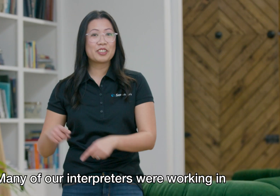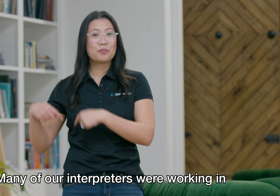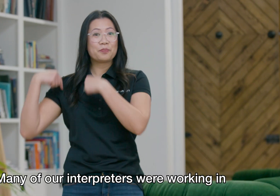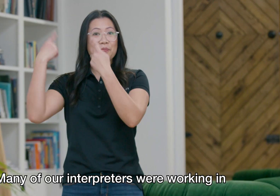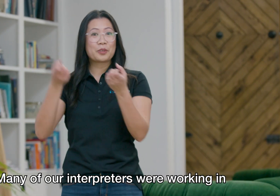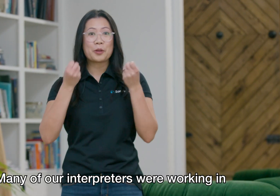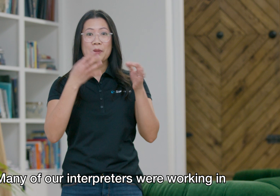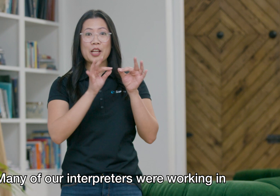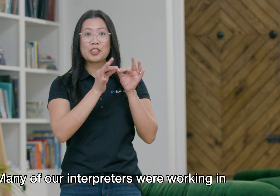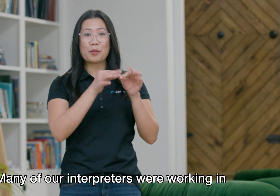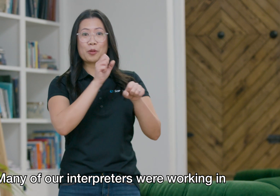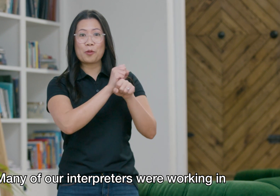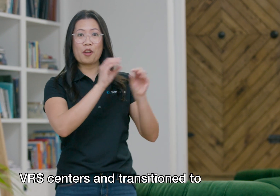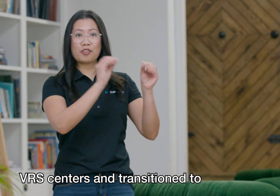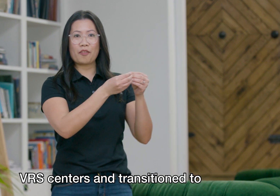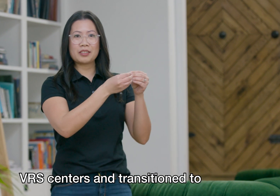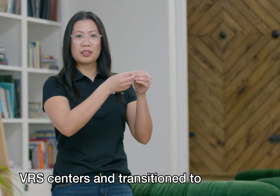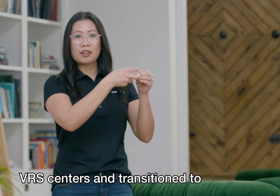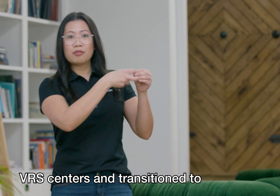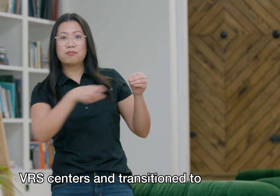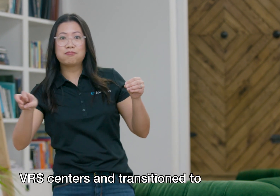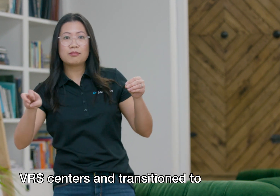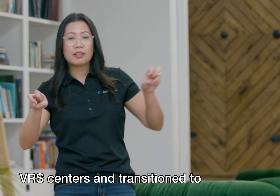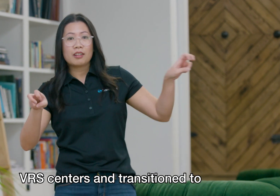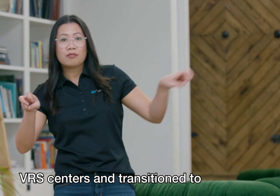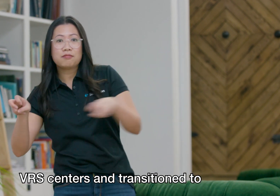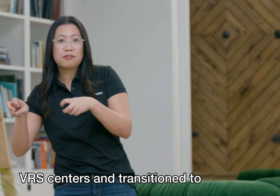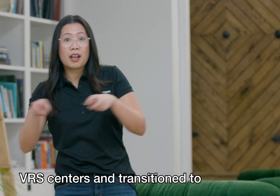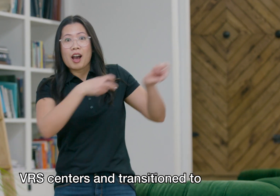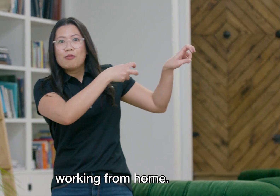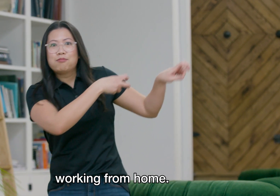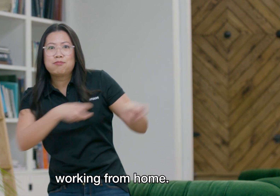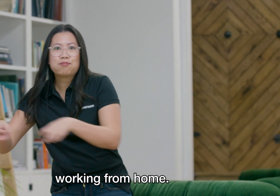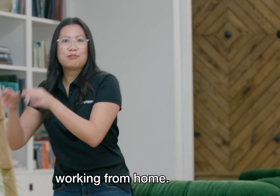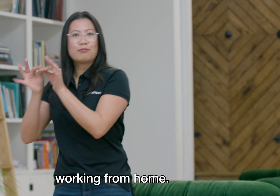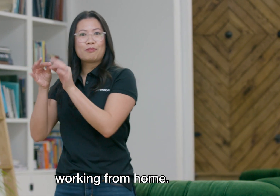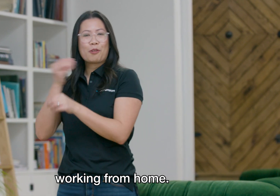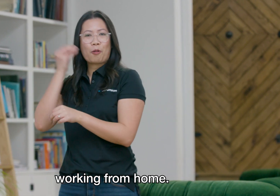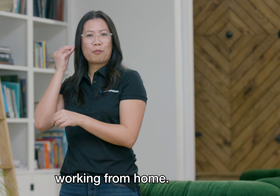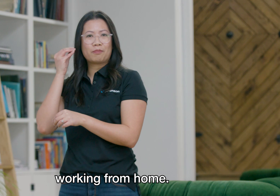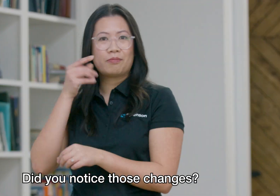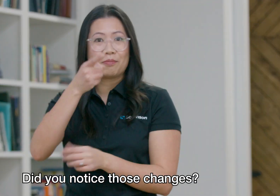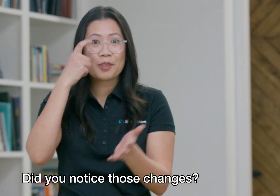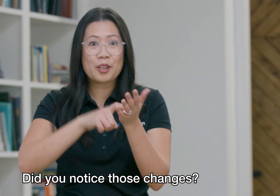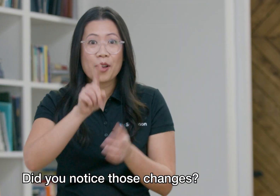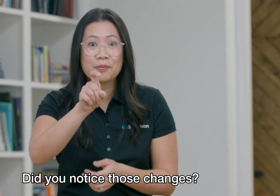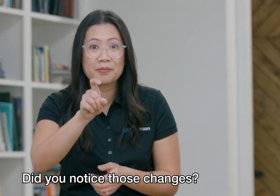Many of our interpreters were working in VRS centers and transitioned to working from home. Did you notice those